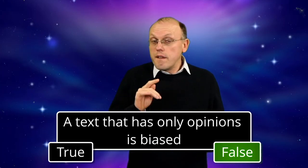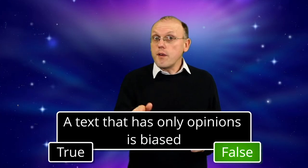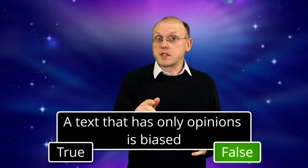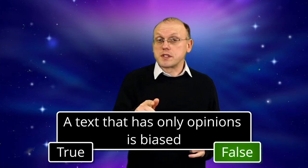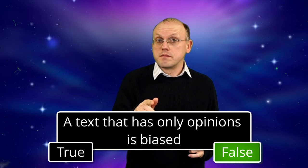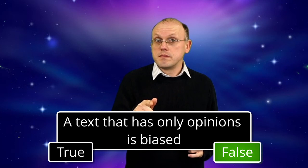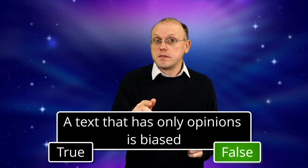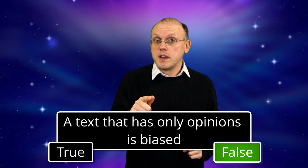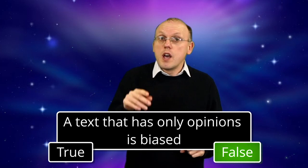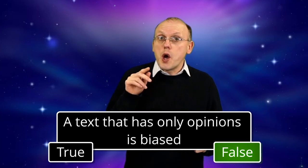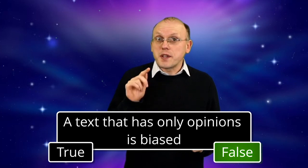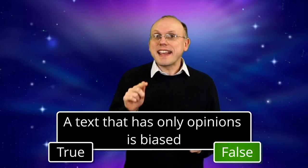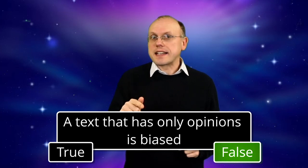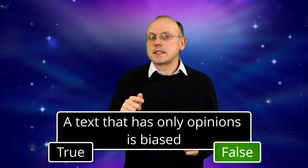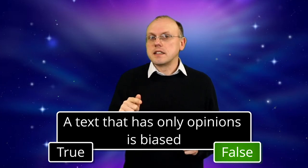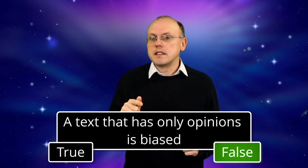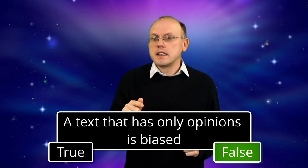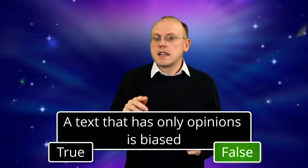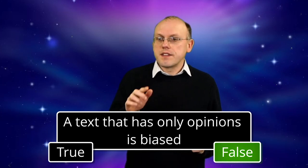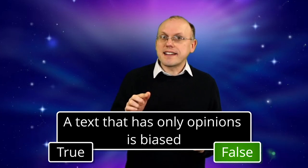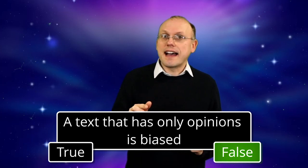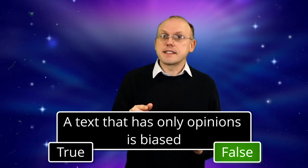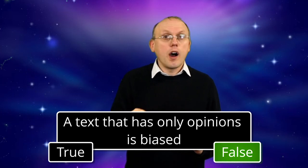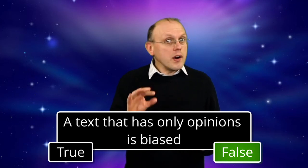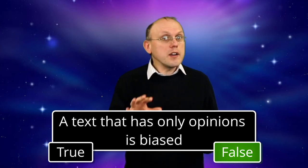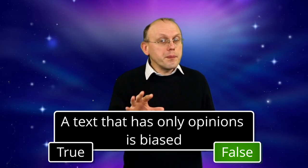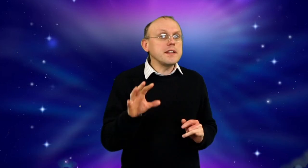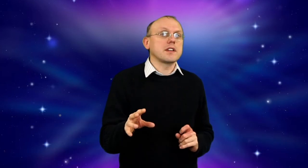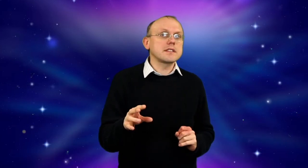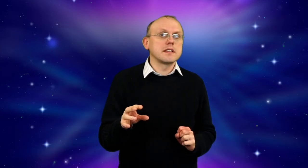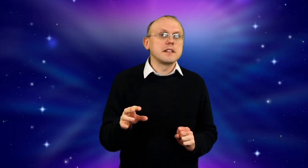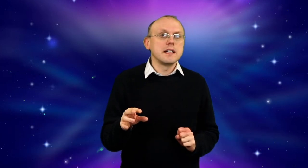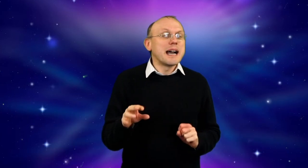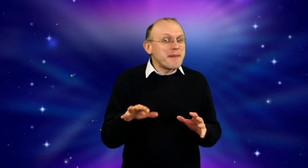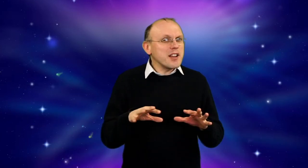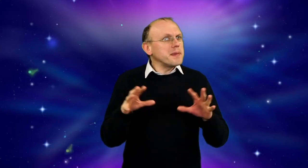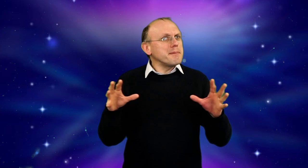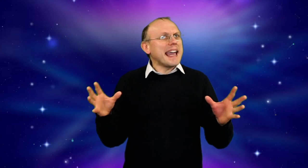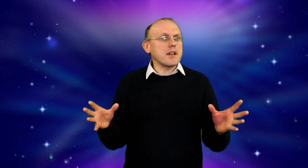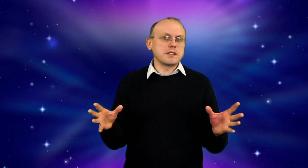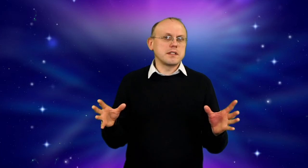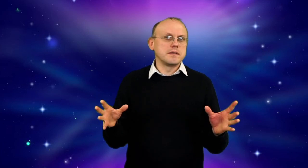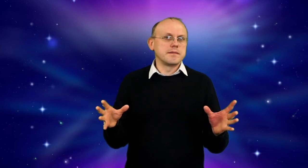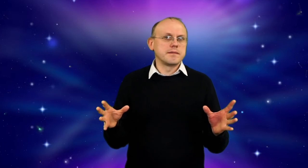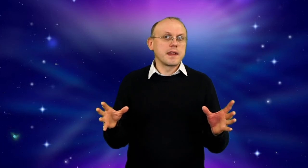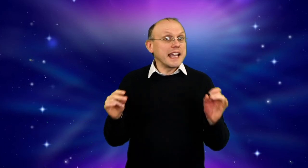False. A text that has only opinions may not be biased